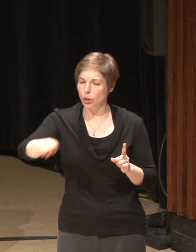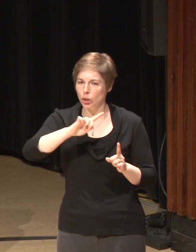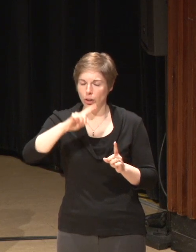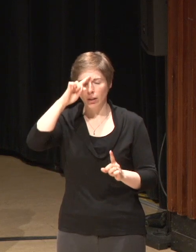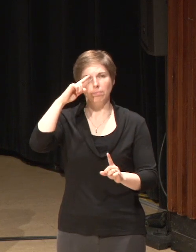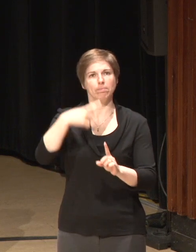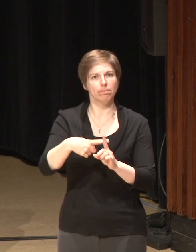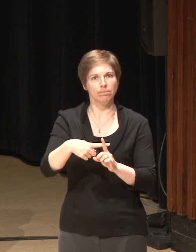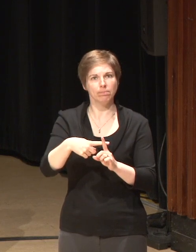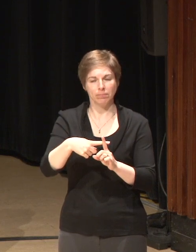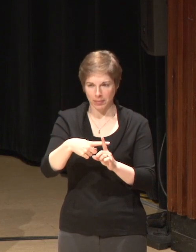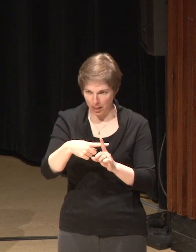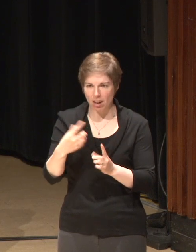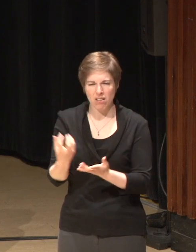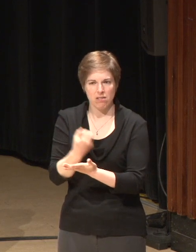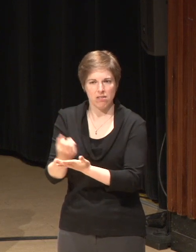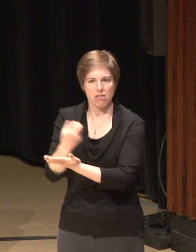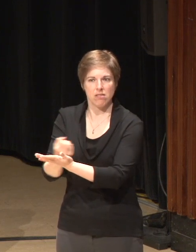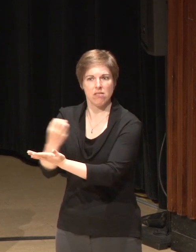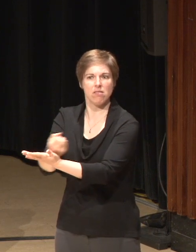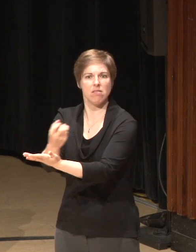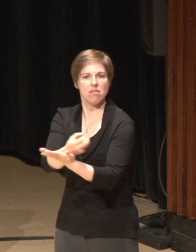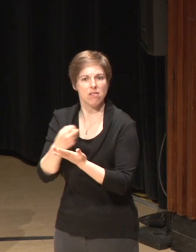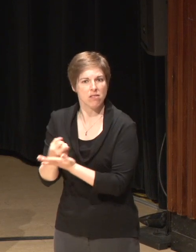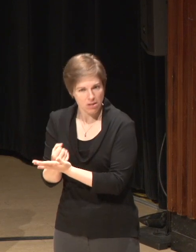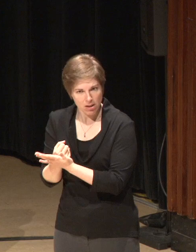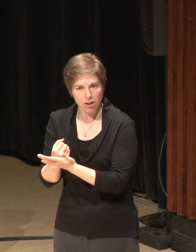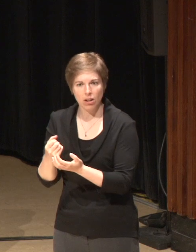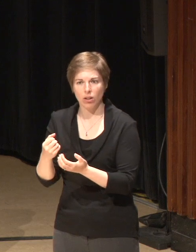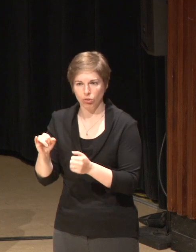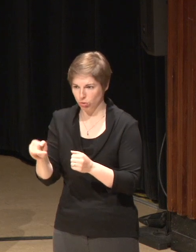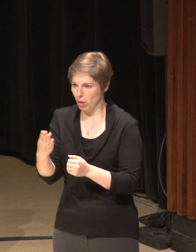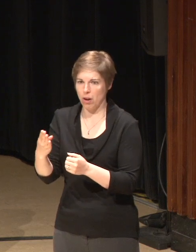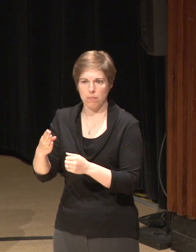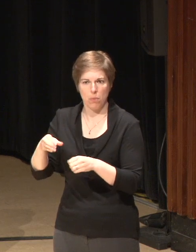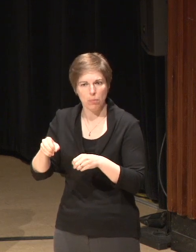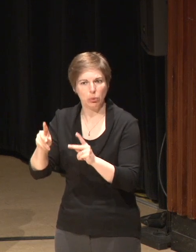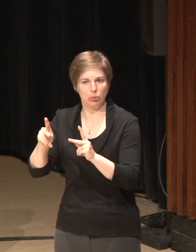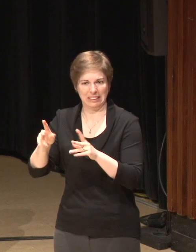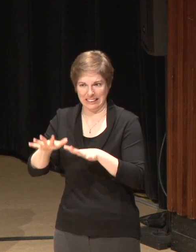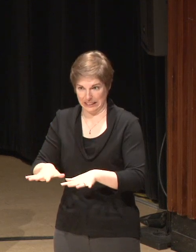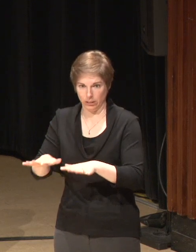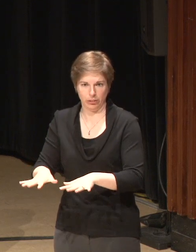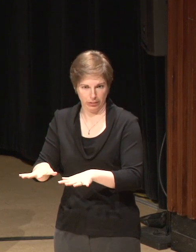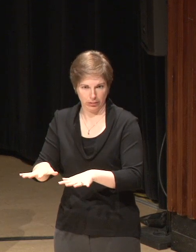jobs that are going to be there for the asking over the next few years.